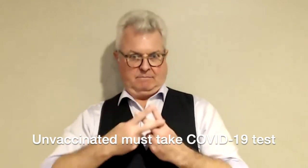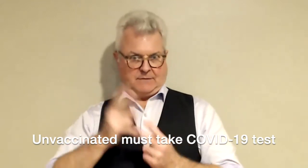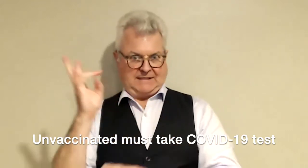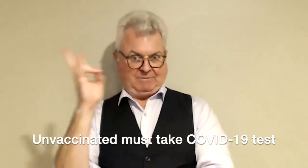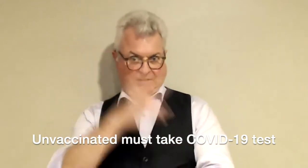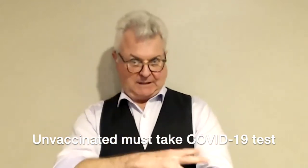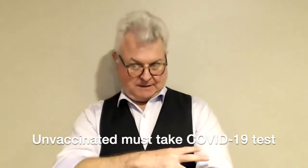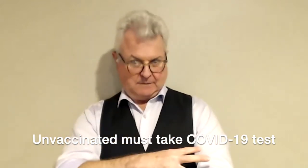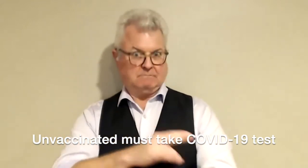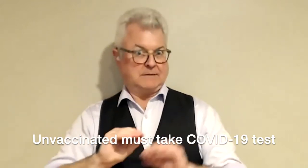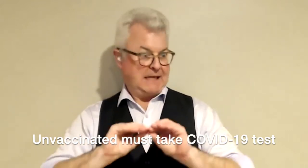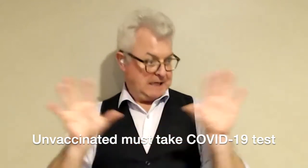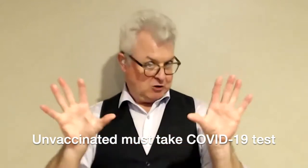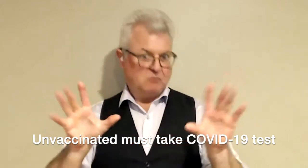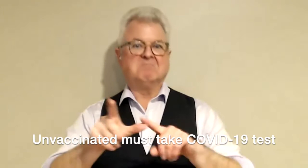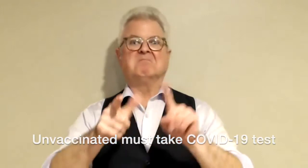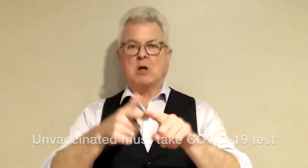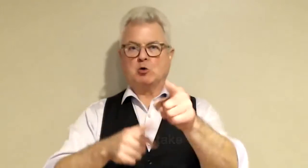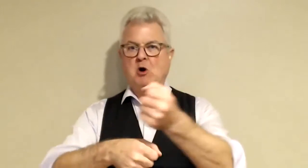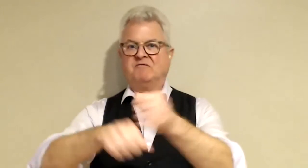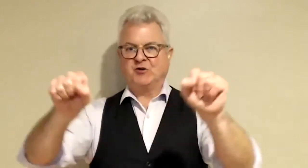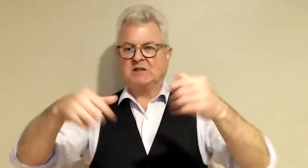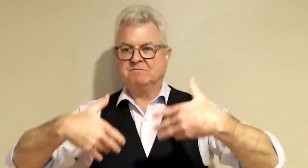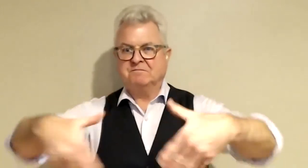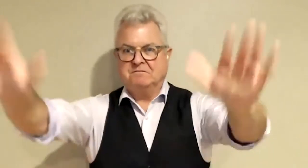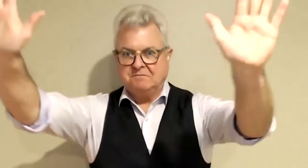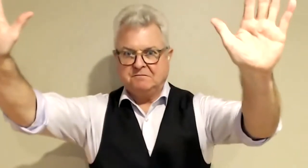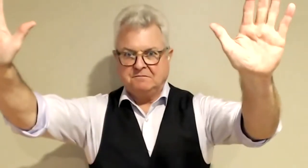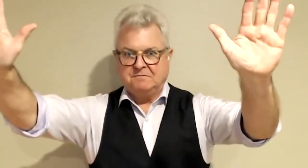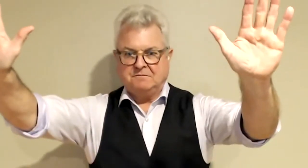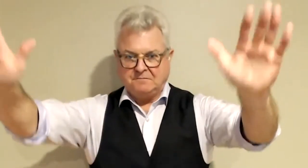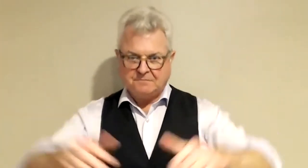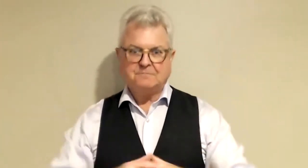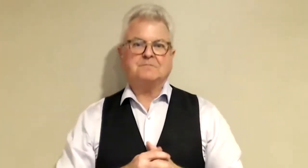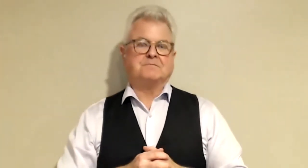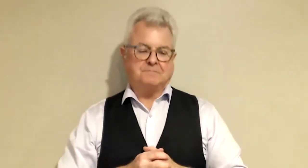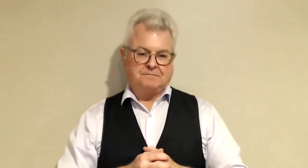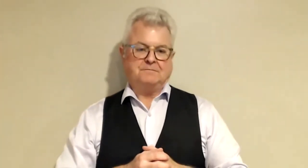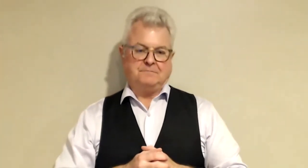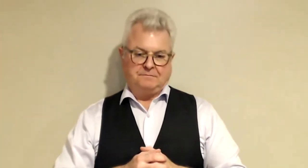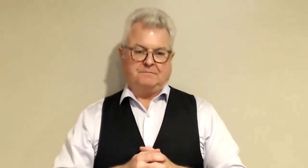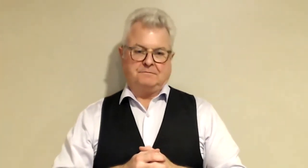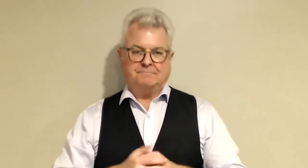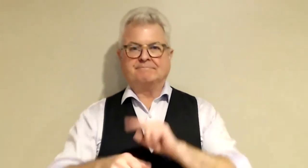negative. Okay, remember, you will self-quarantine for 7 days and take a test, be negative before you're allowed to go out into public again.